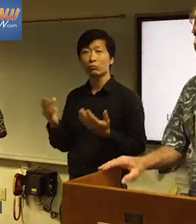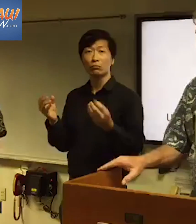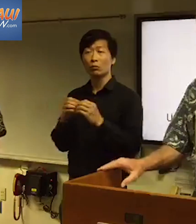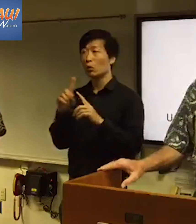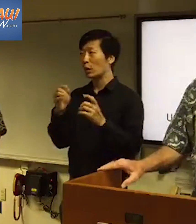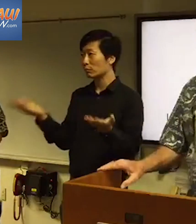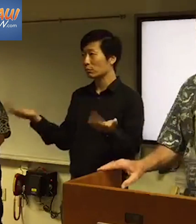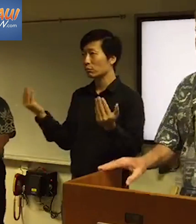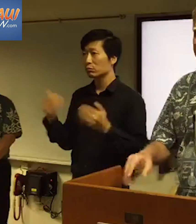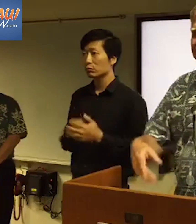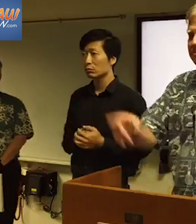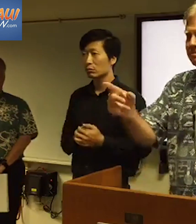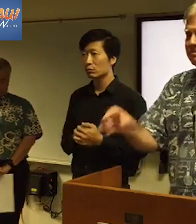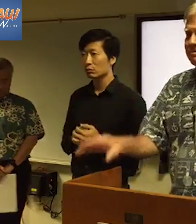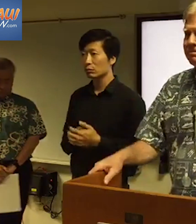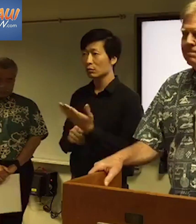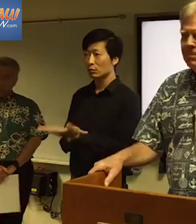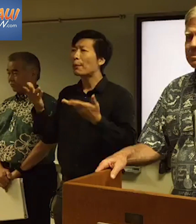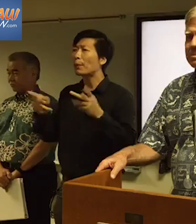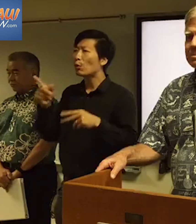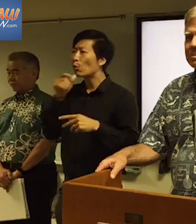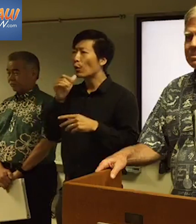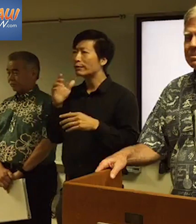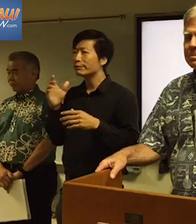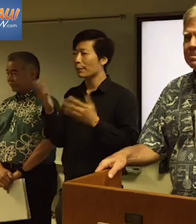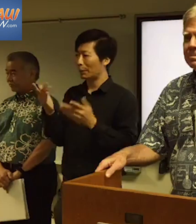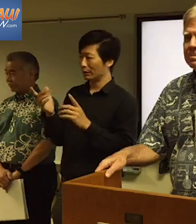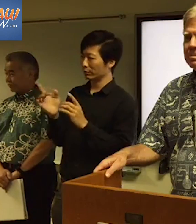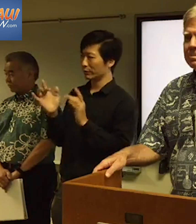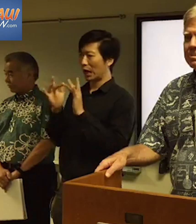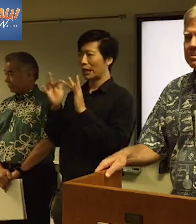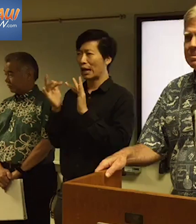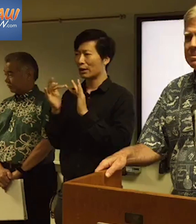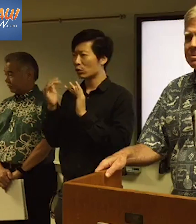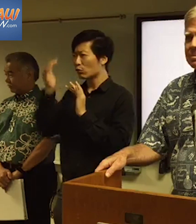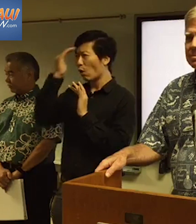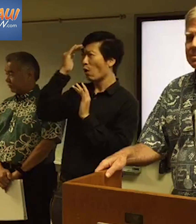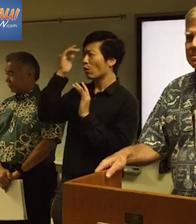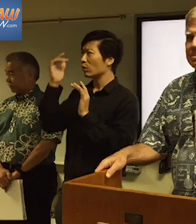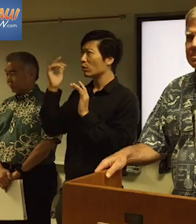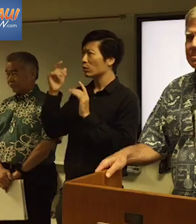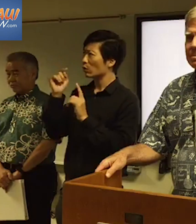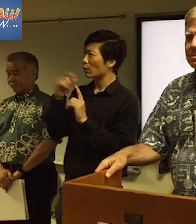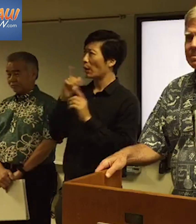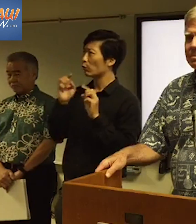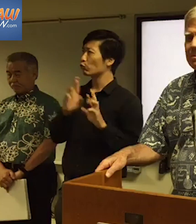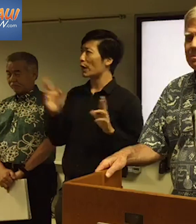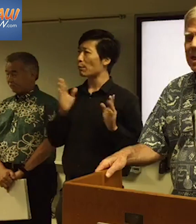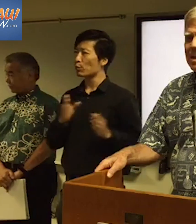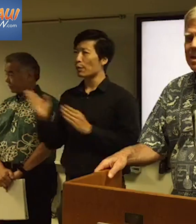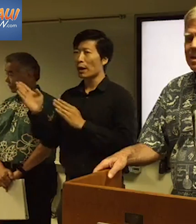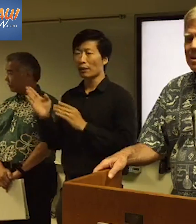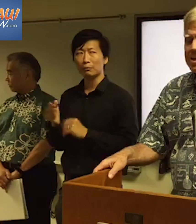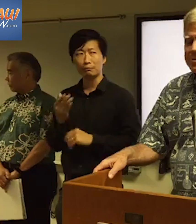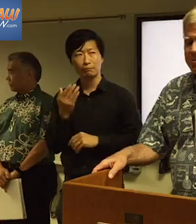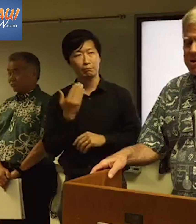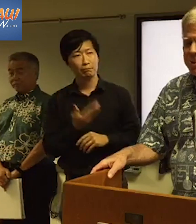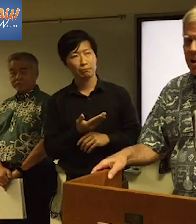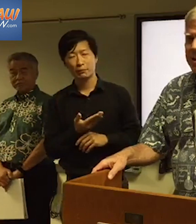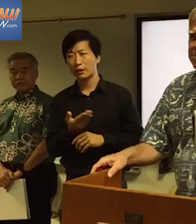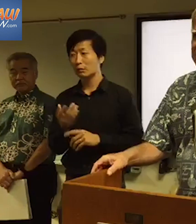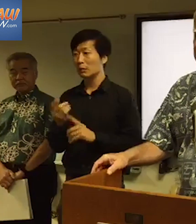identify potential contacts and track anyone who may have had contact or been exposed to